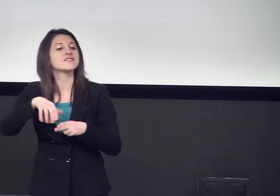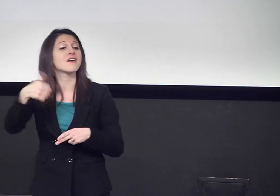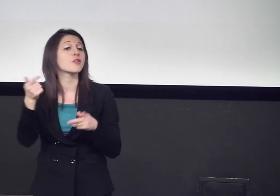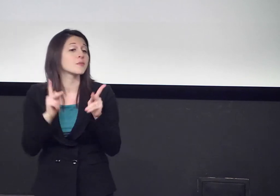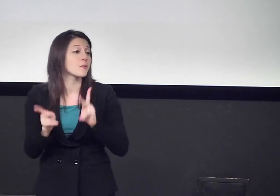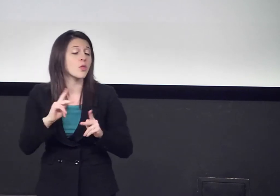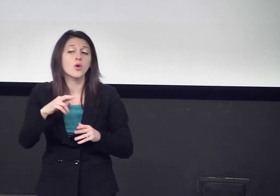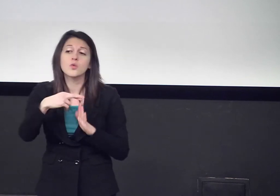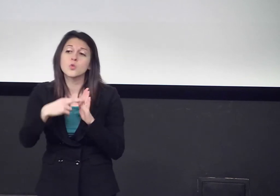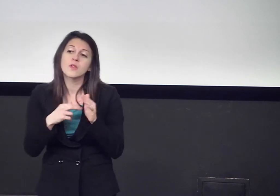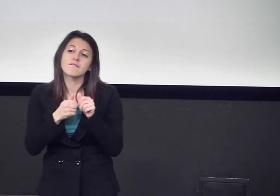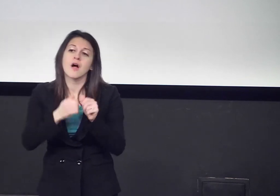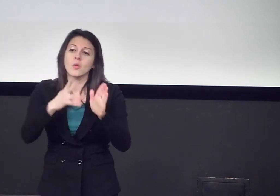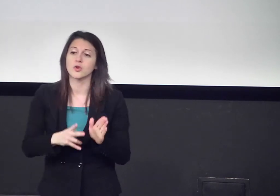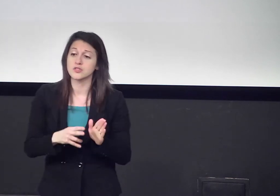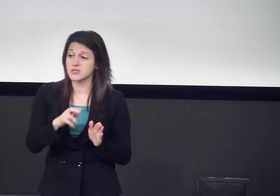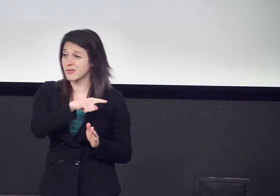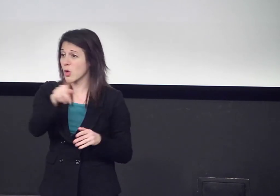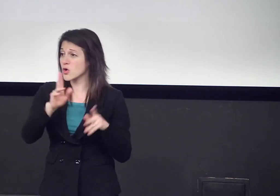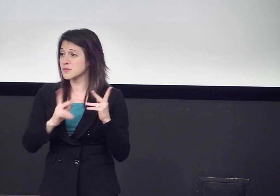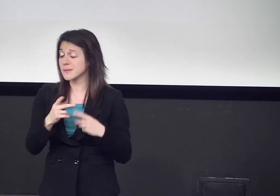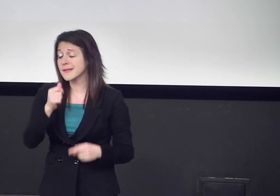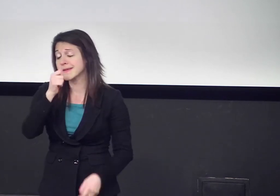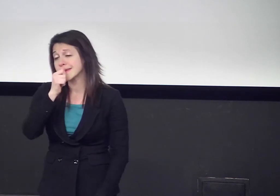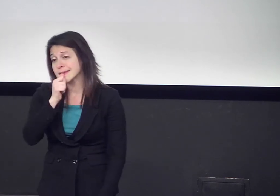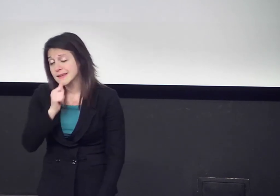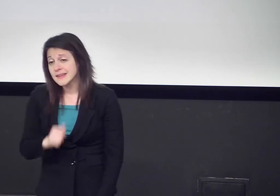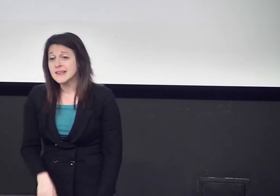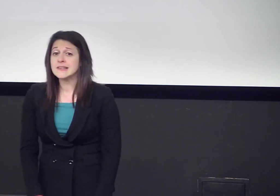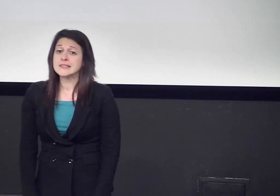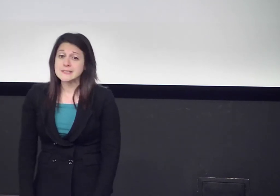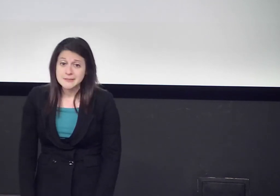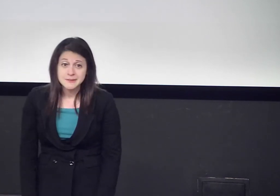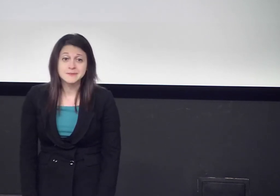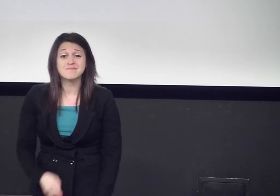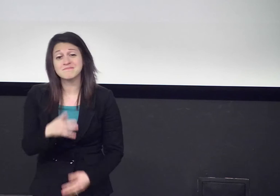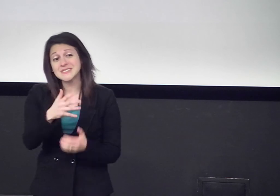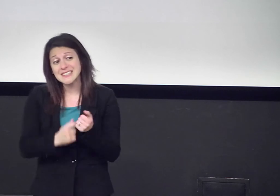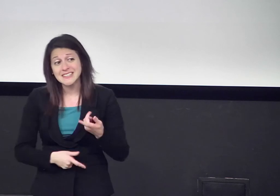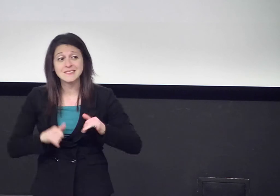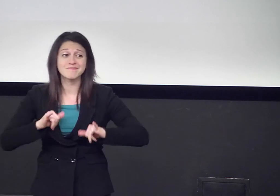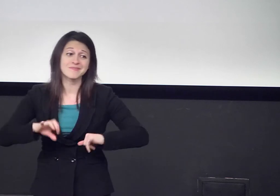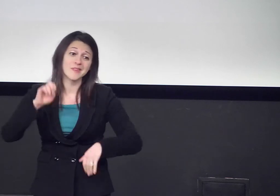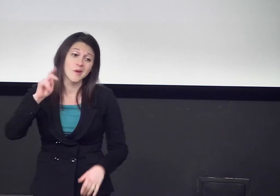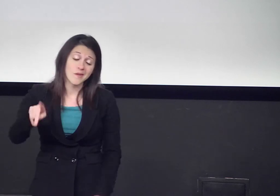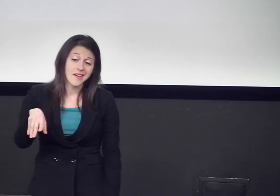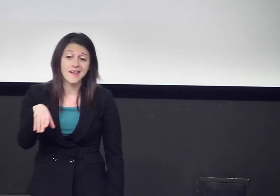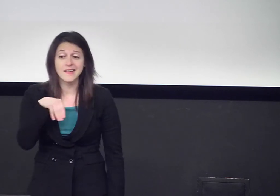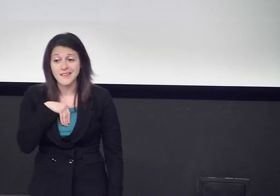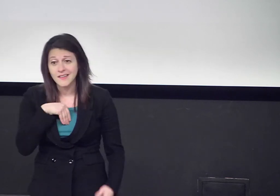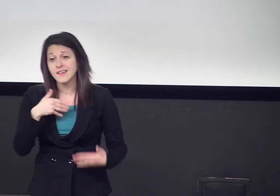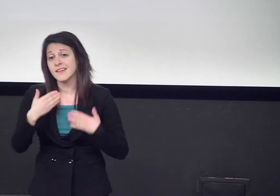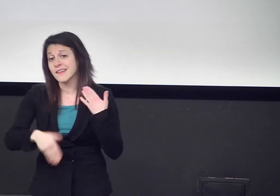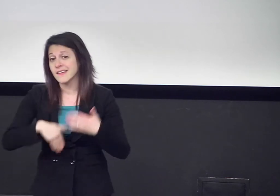and for that reason I would transfer them despite the rule that's in place. But there are other people who will deal with an angry